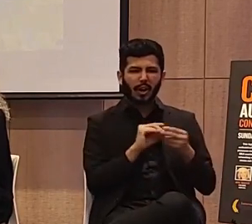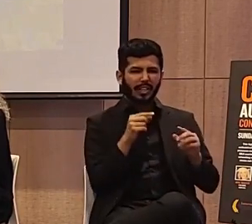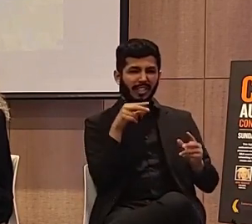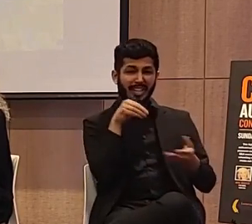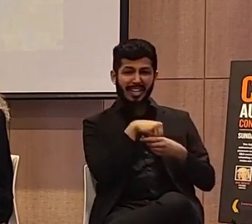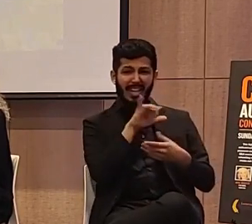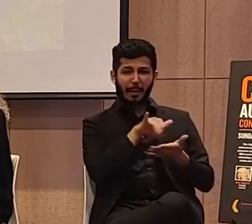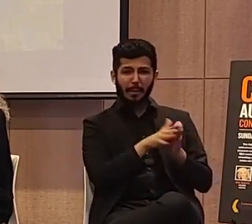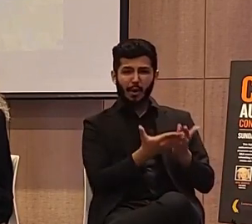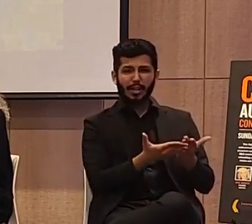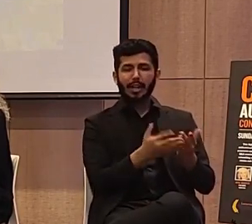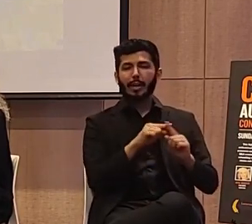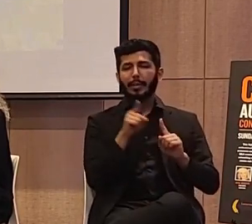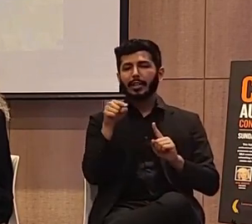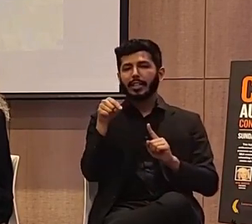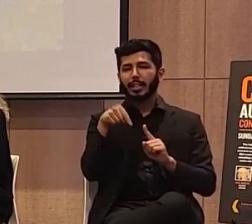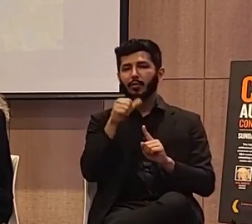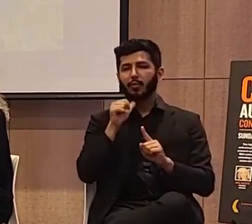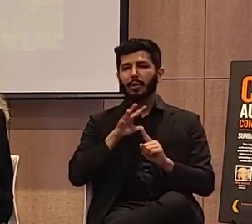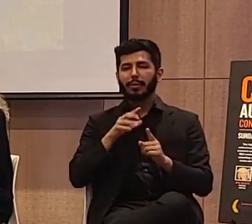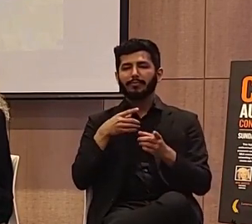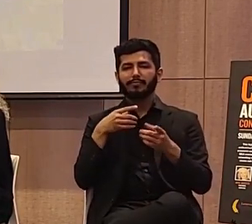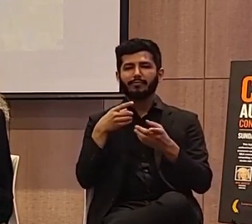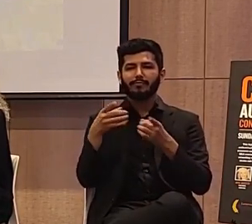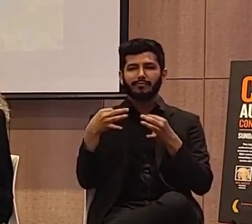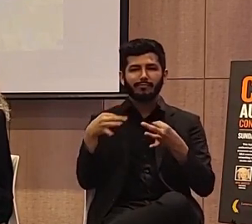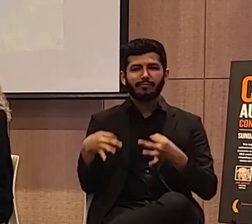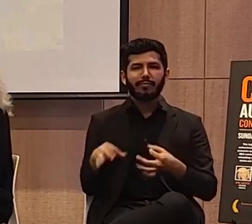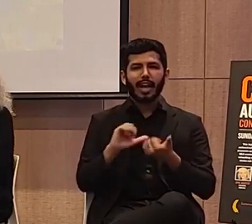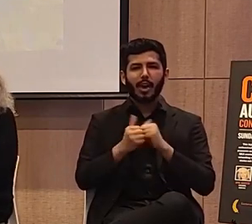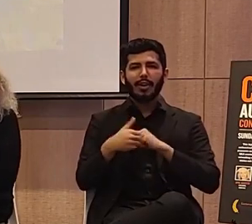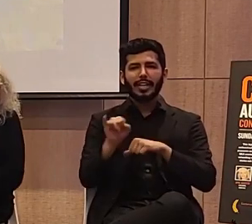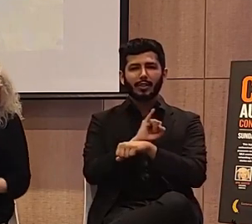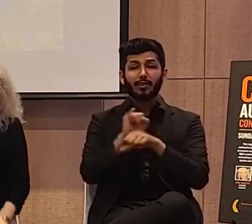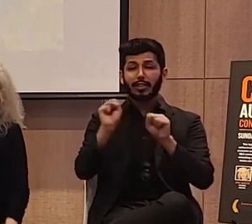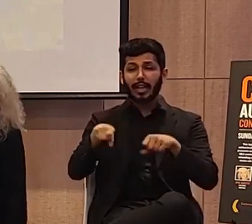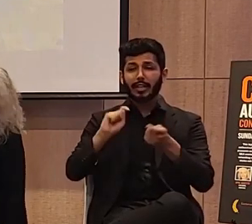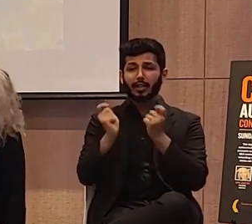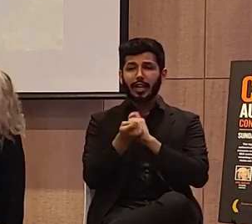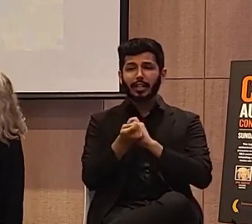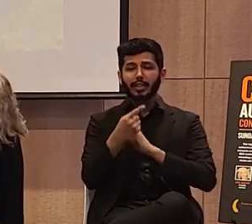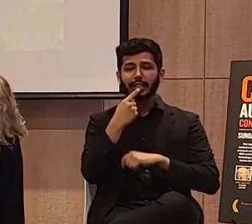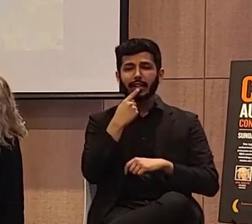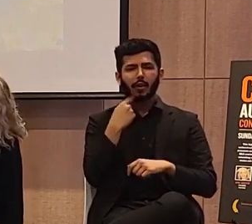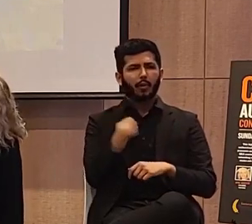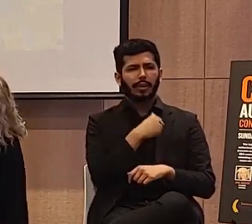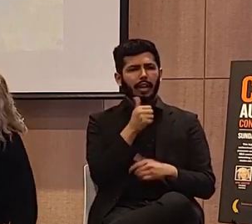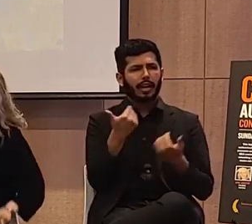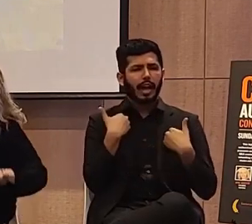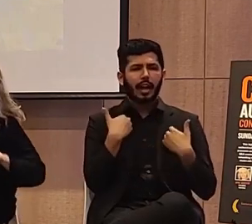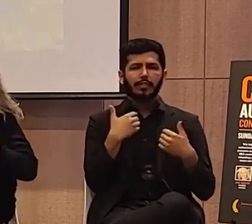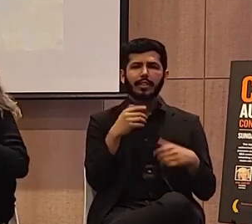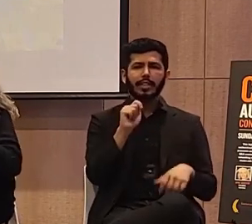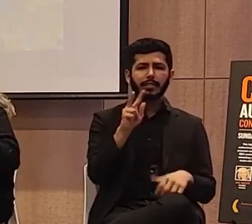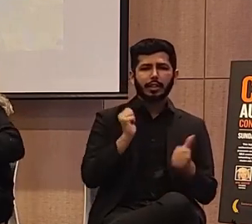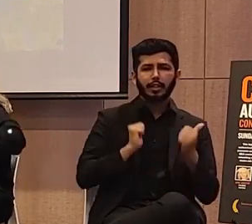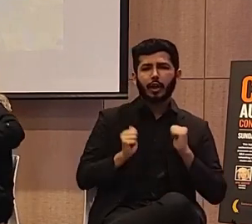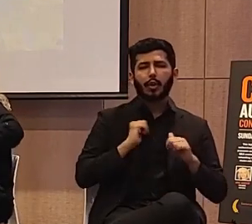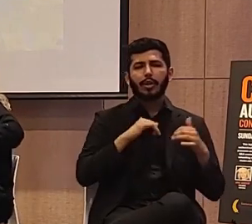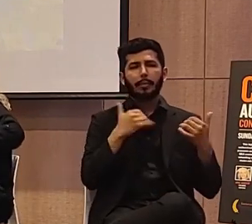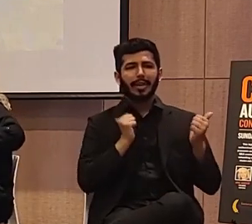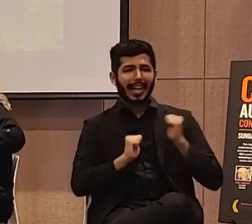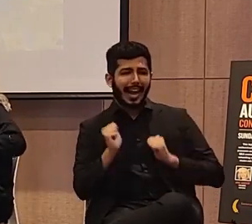how the industry can change, and this struck me. We wouldn't have TV shows, plays, films, poems,